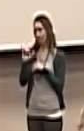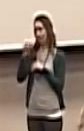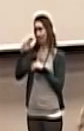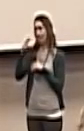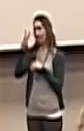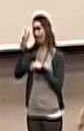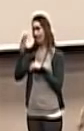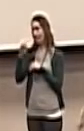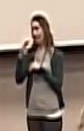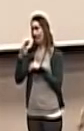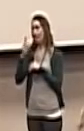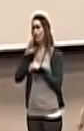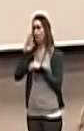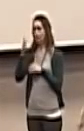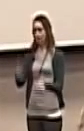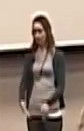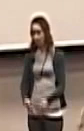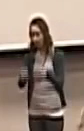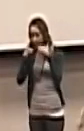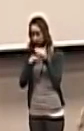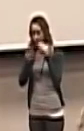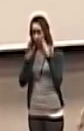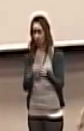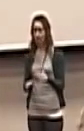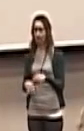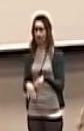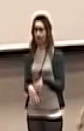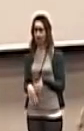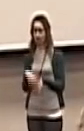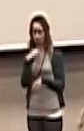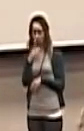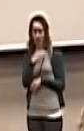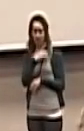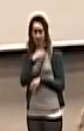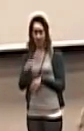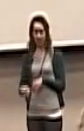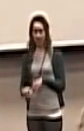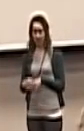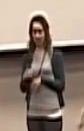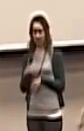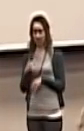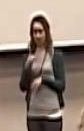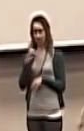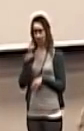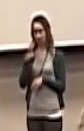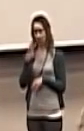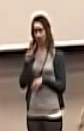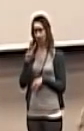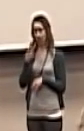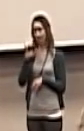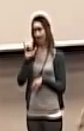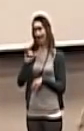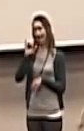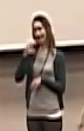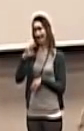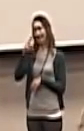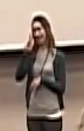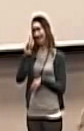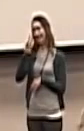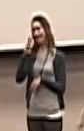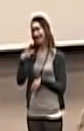its fulfillment in Jesus Christ. And to David it was said, Yahweh will make a house for you, representative of